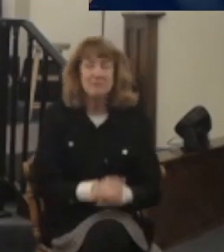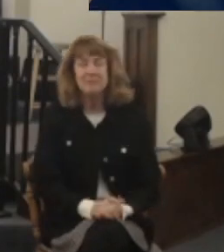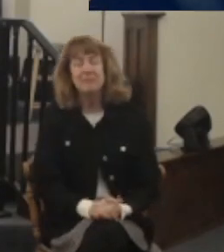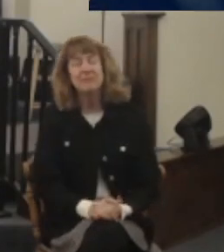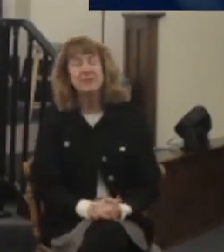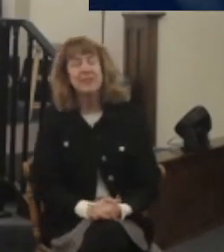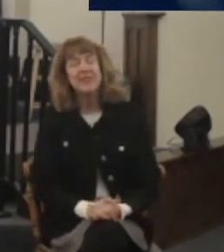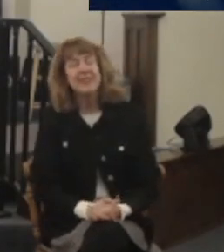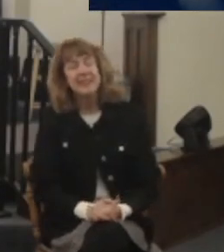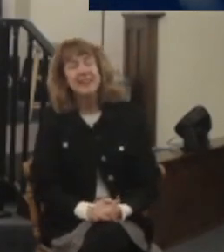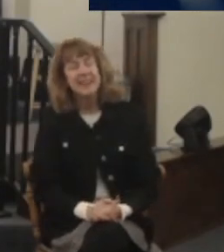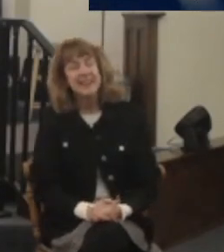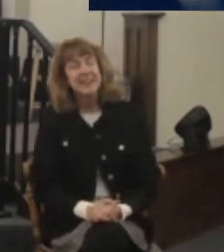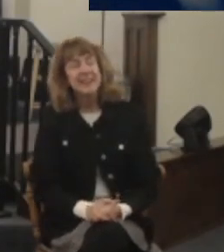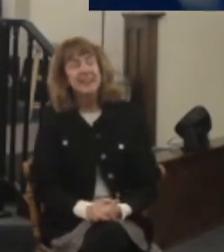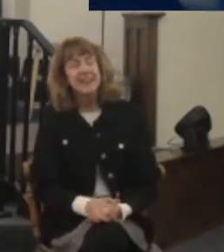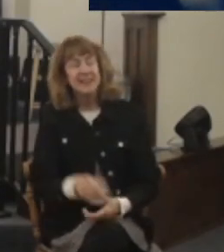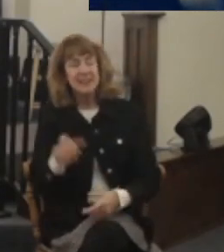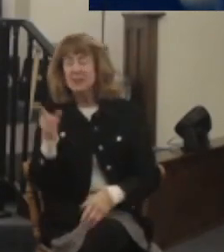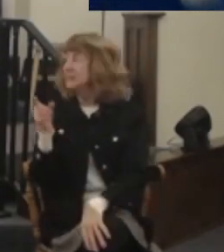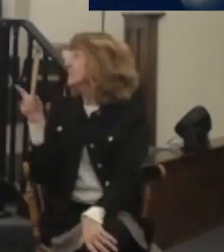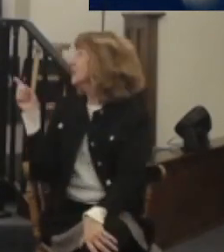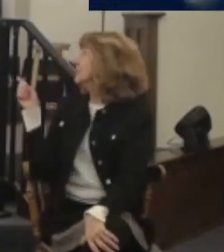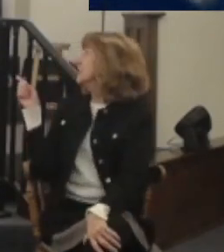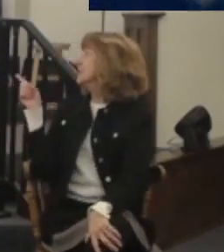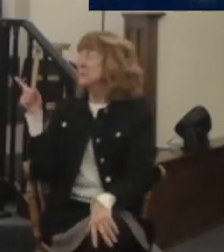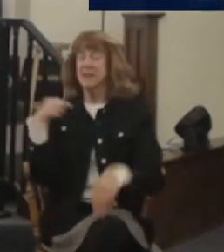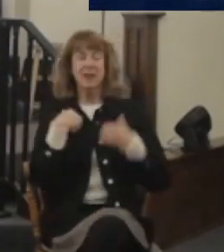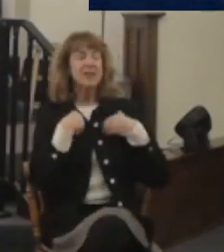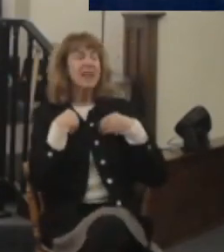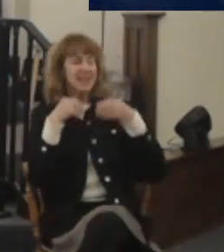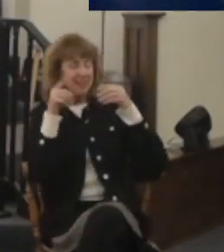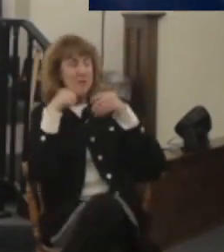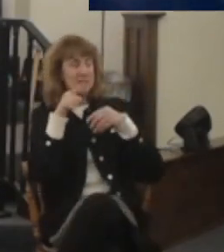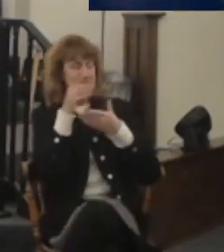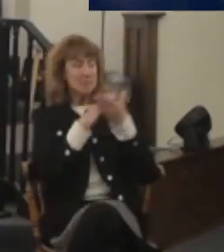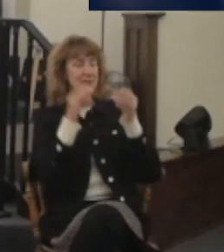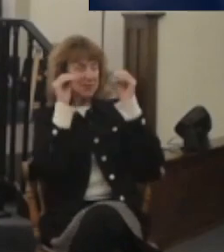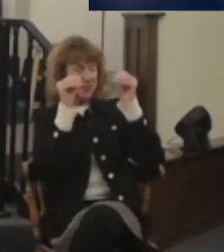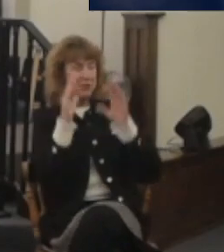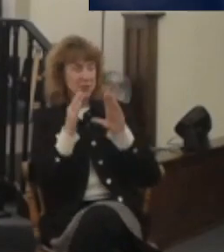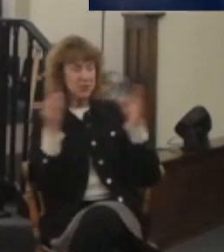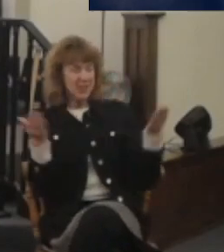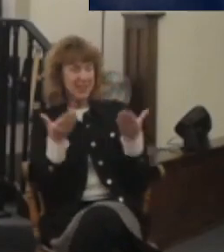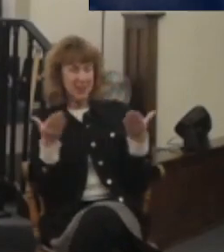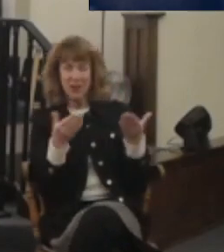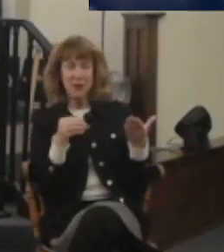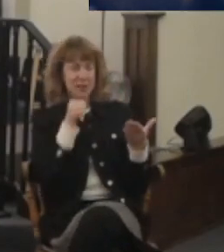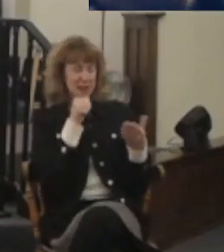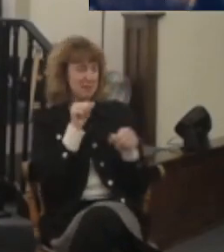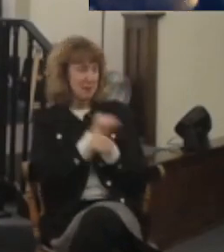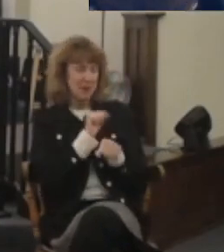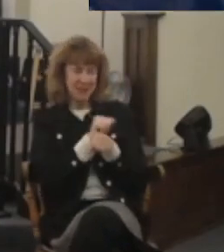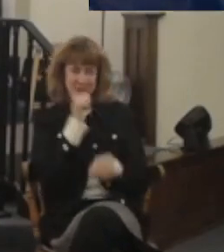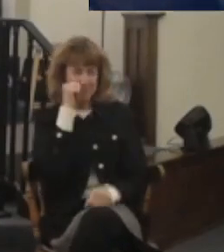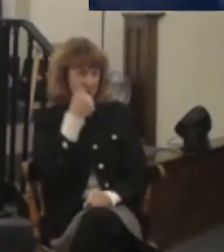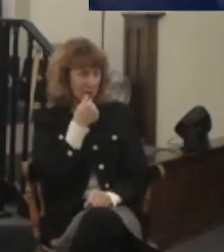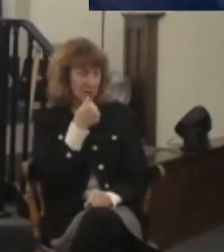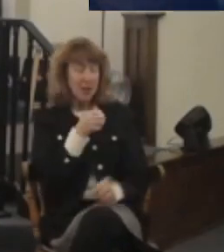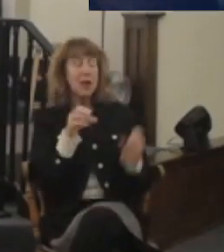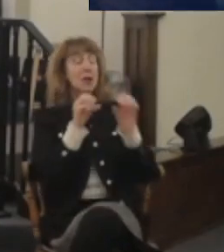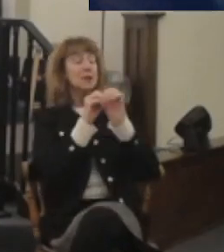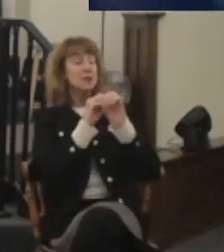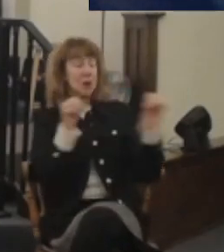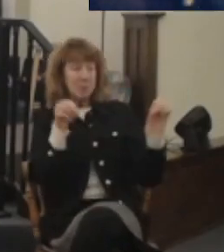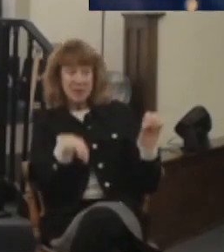I know who we have a teacher in the room, so I know she's not working tomorrow. But anyways, no pickup. If